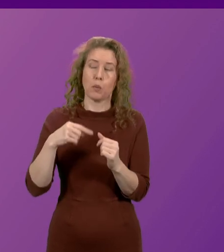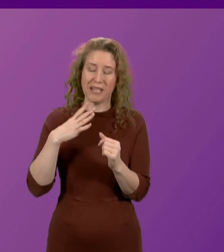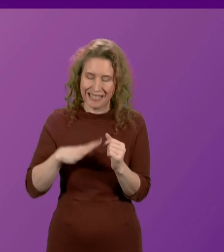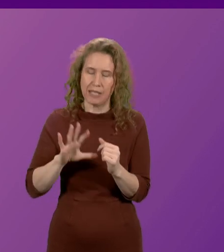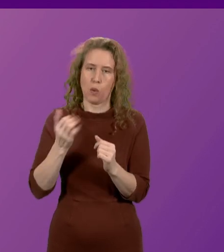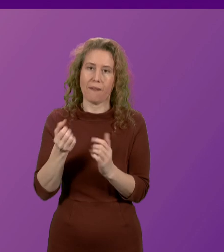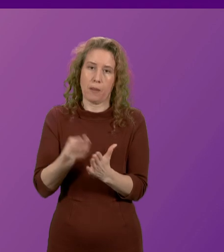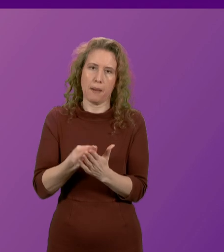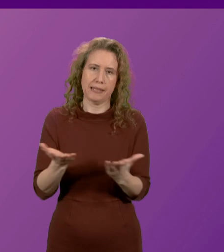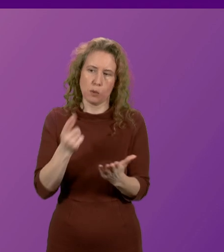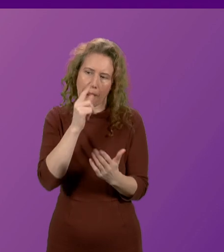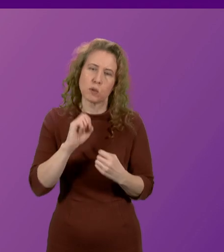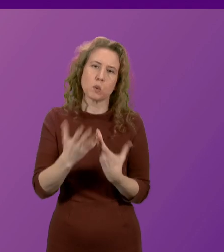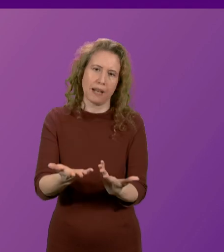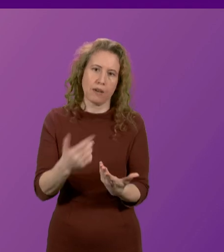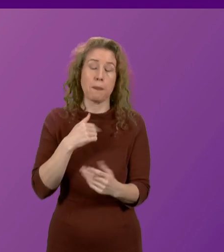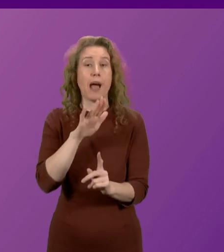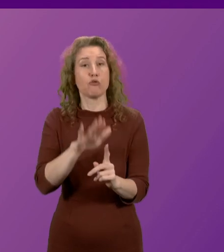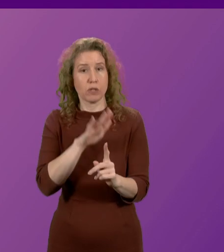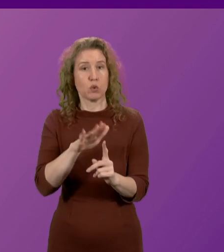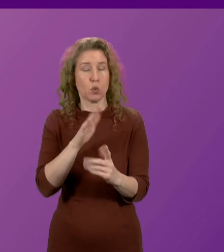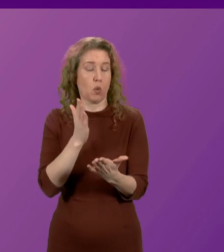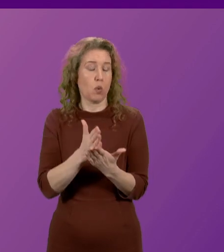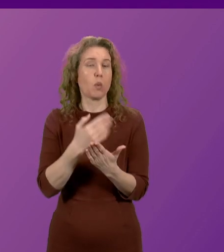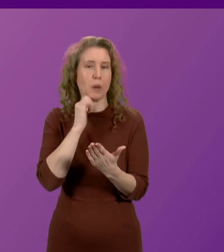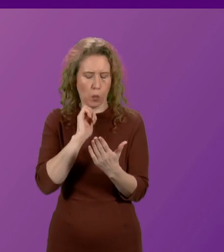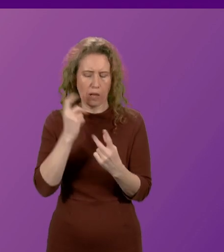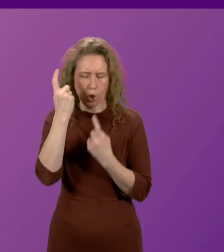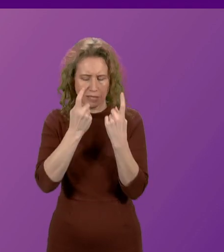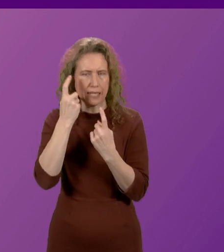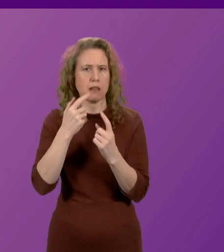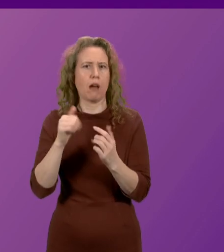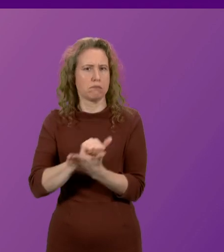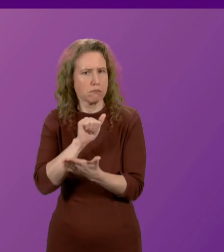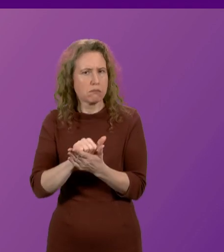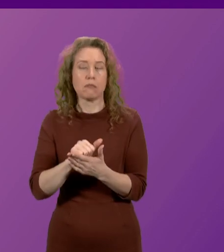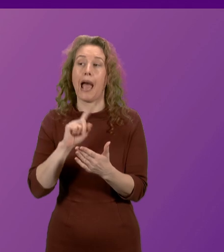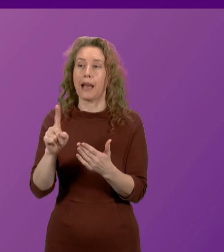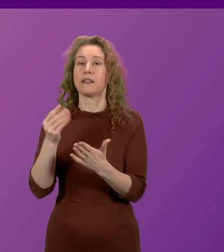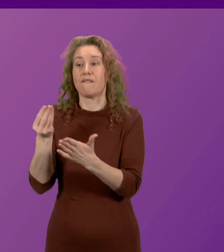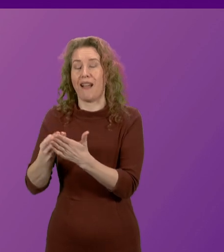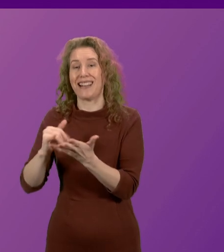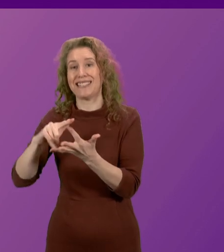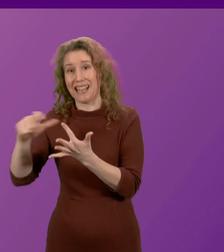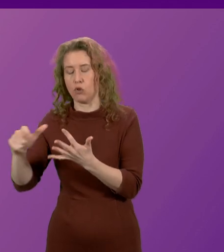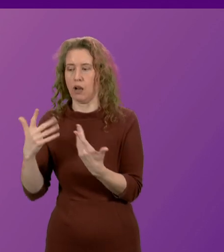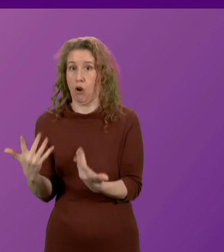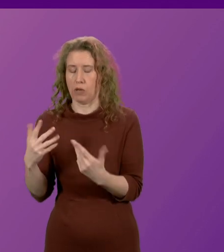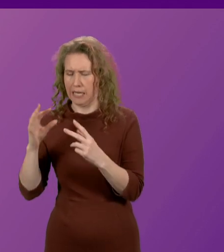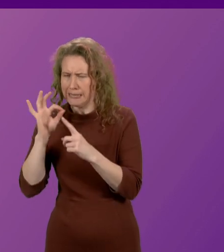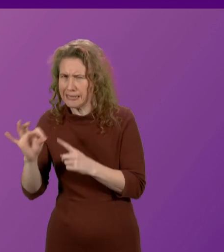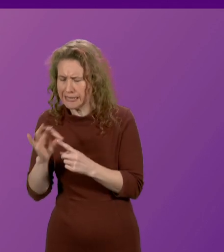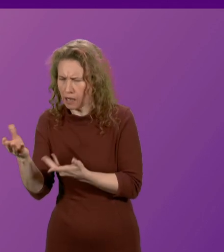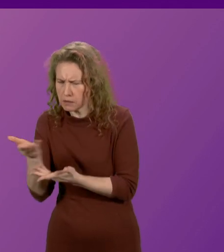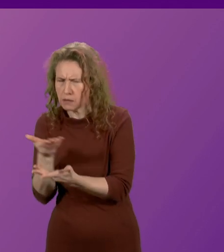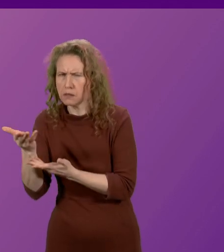support within a budget. But I do give her the assurance that that issue will be considered. And of course the Finance Secretary is engaged in detailed discussions